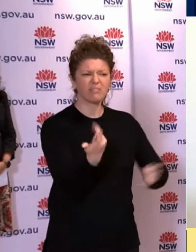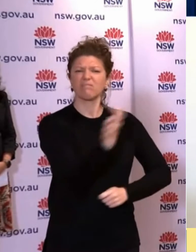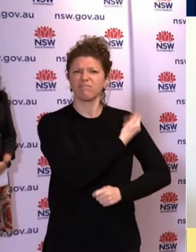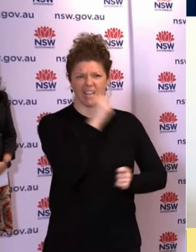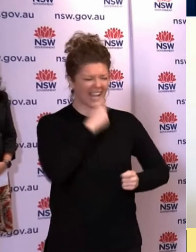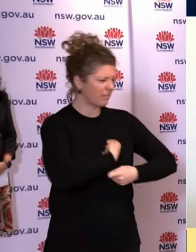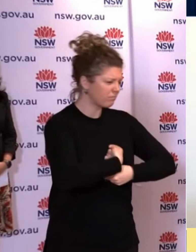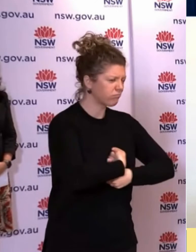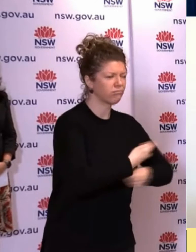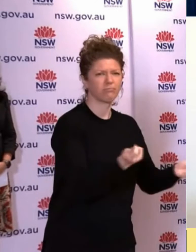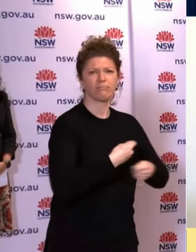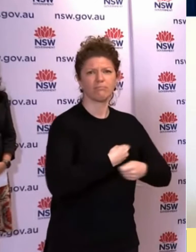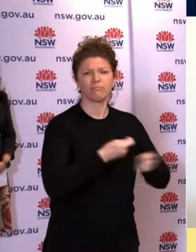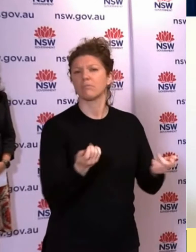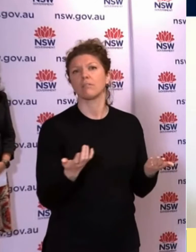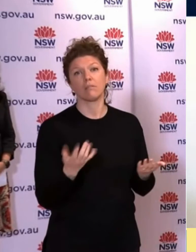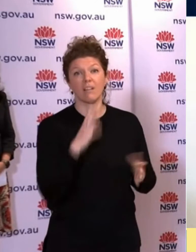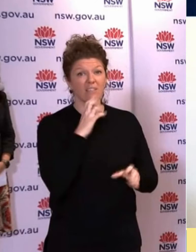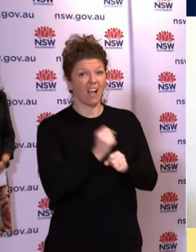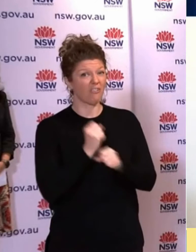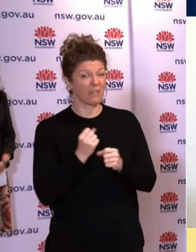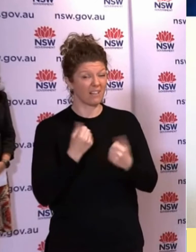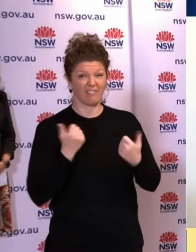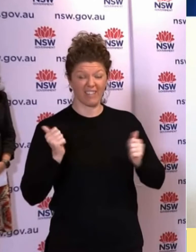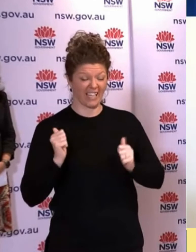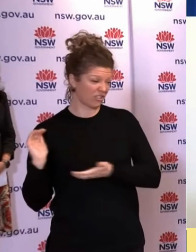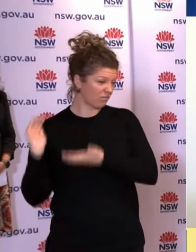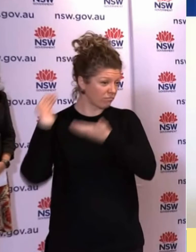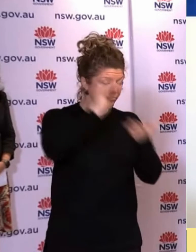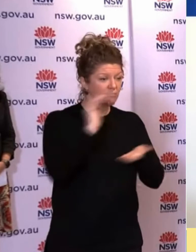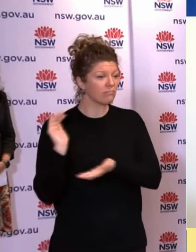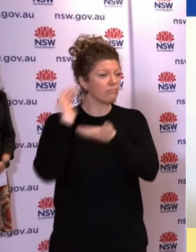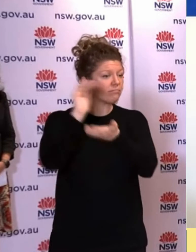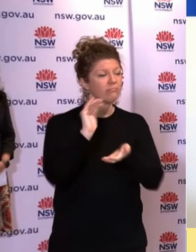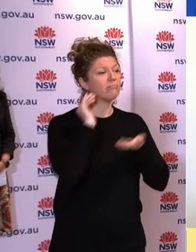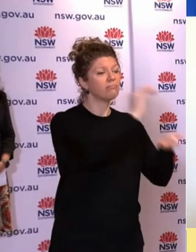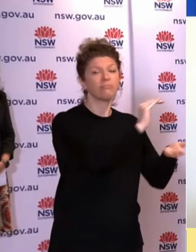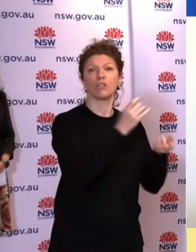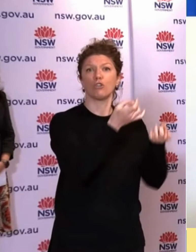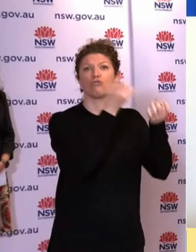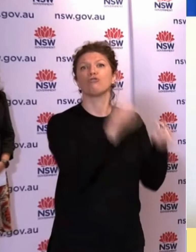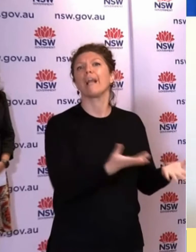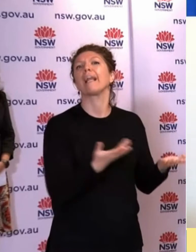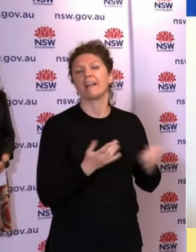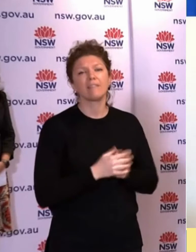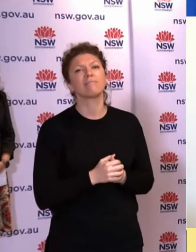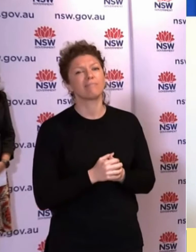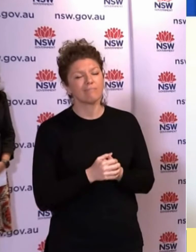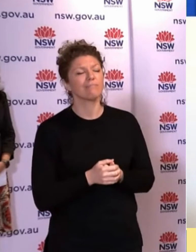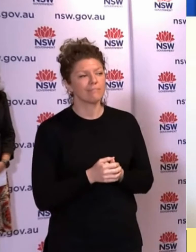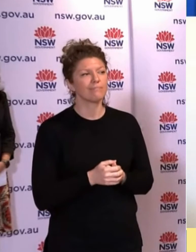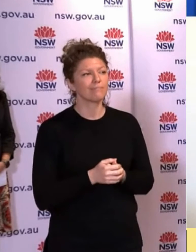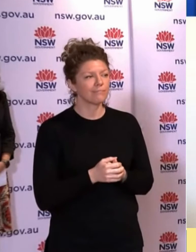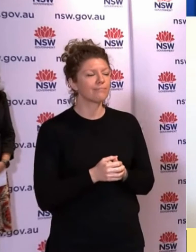because of all the energy that the federal government is now bringing to bear to support the New South Wales government in relation to